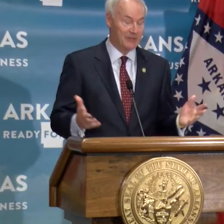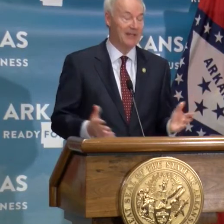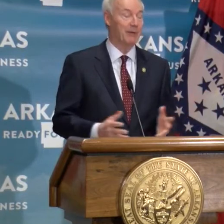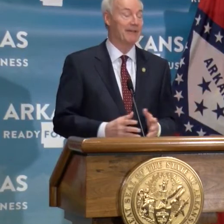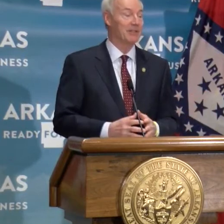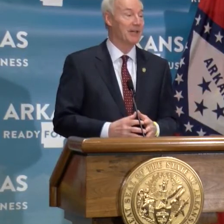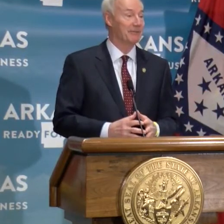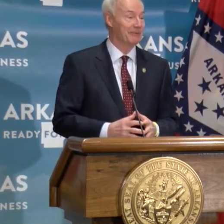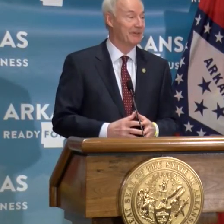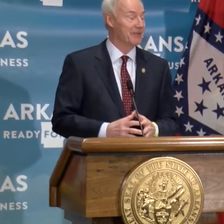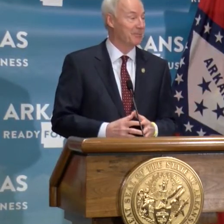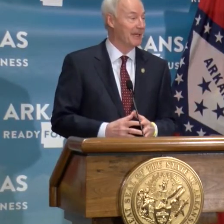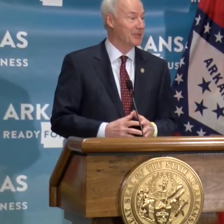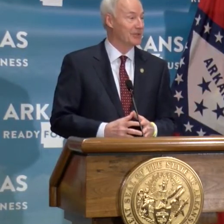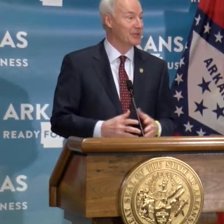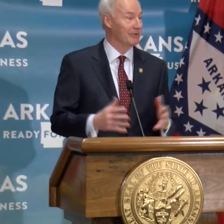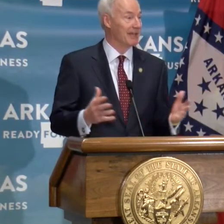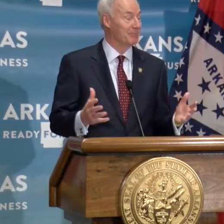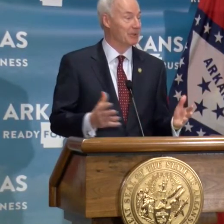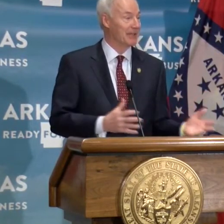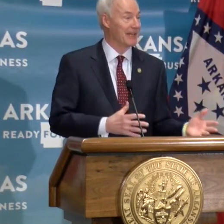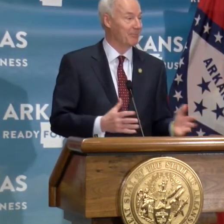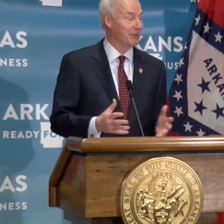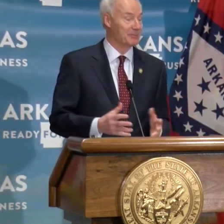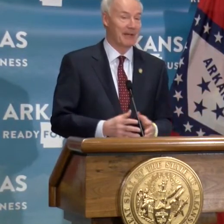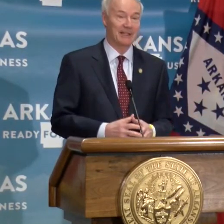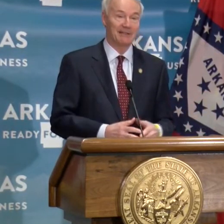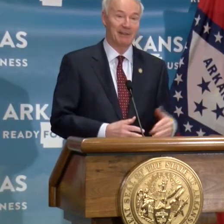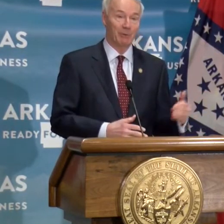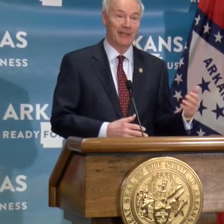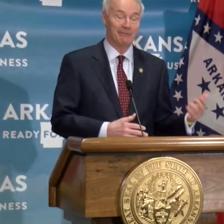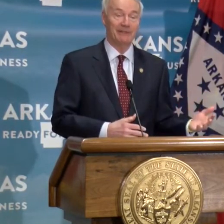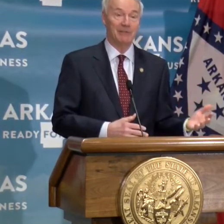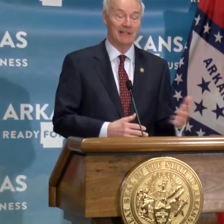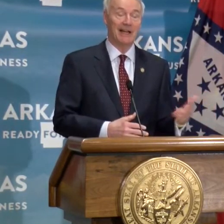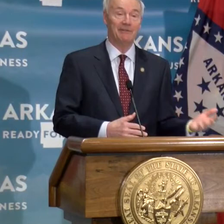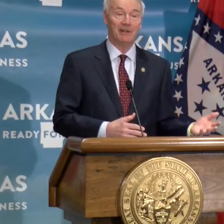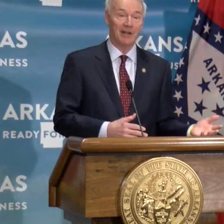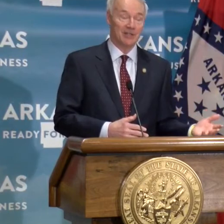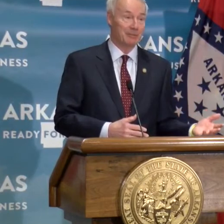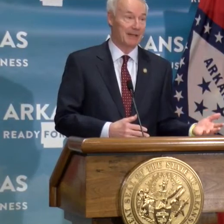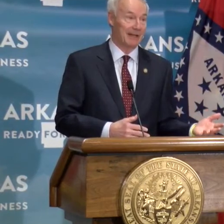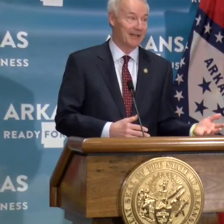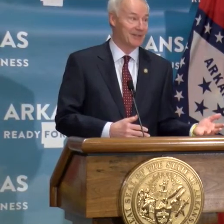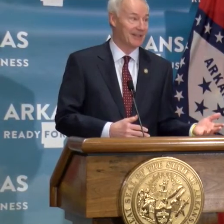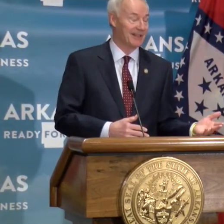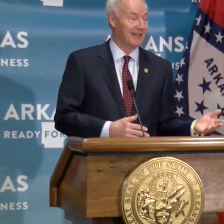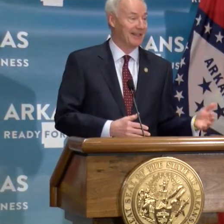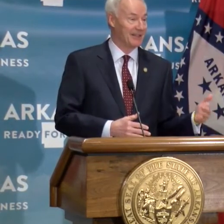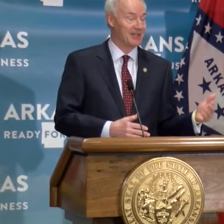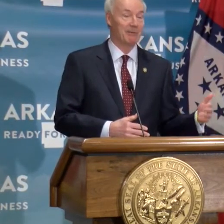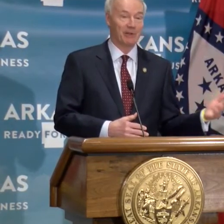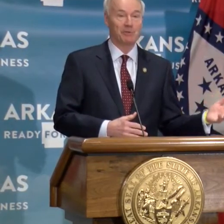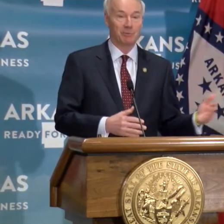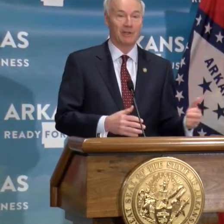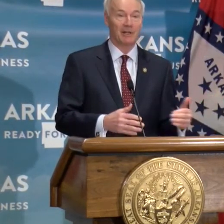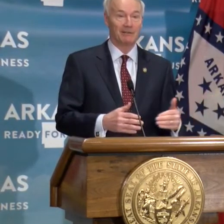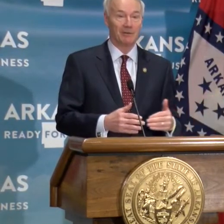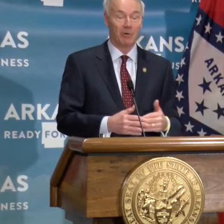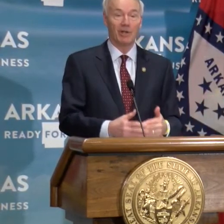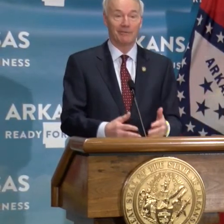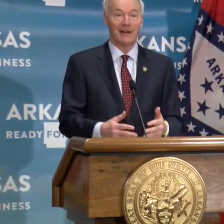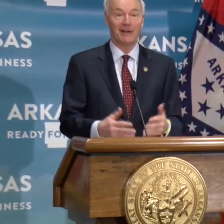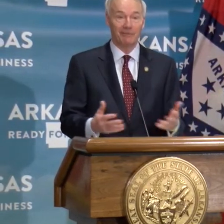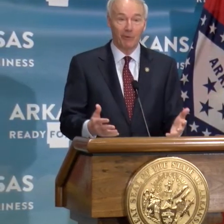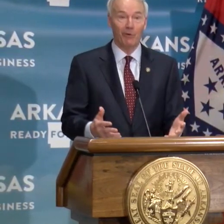Whenever we say we have enough for 50 patients, you've got to put that in perspective, that we have 59 that are hospitalized, and some of those will